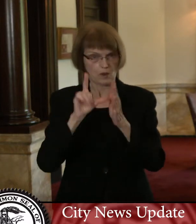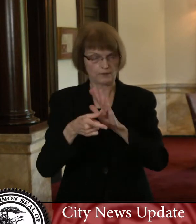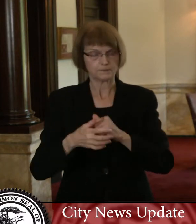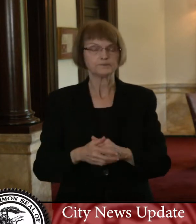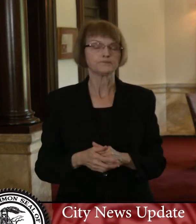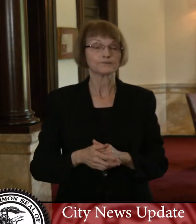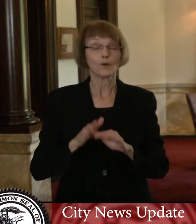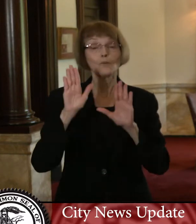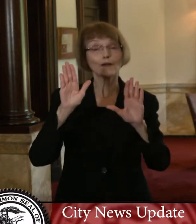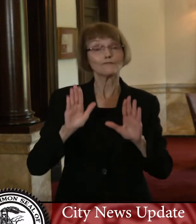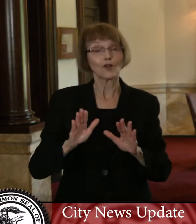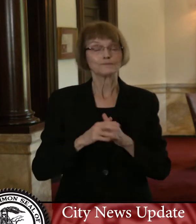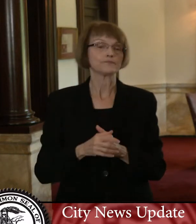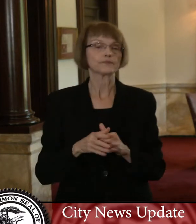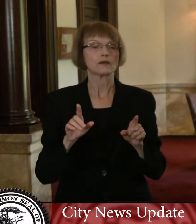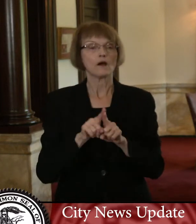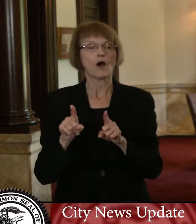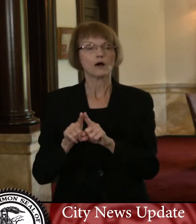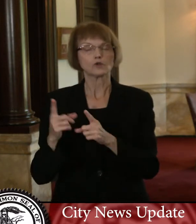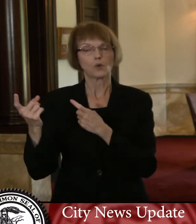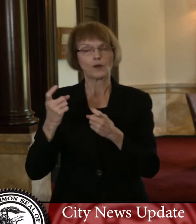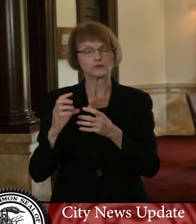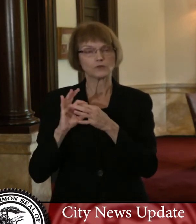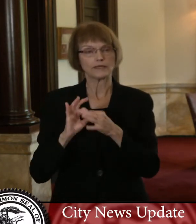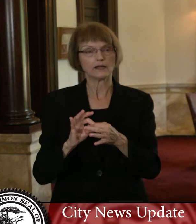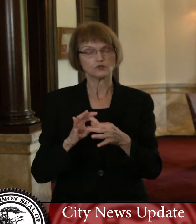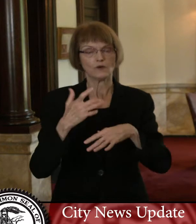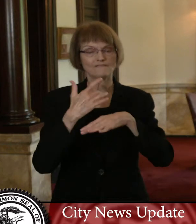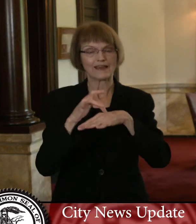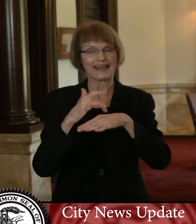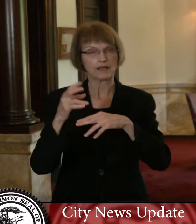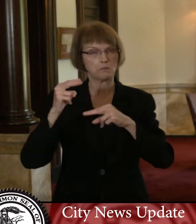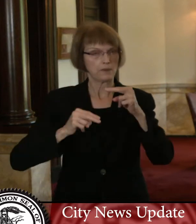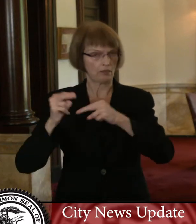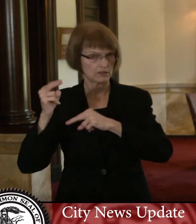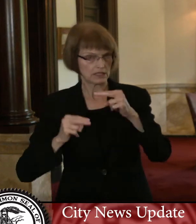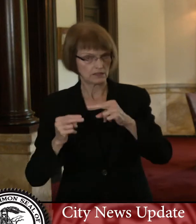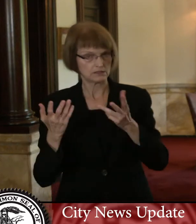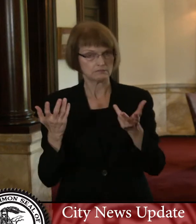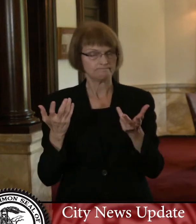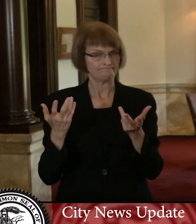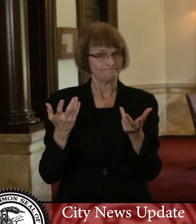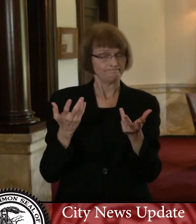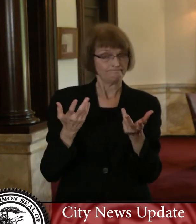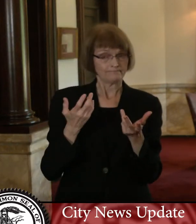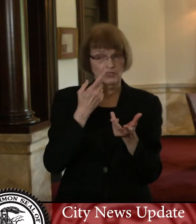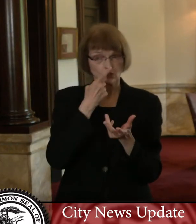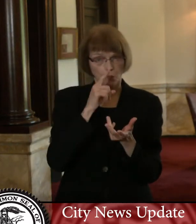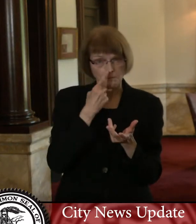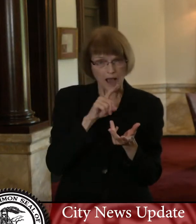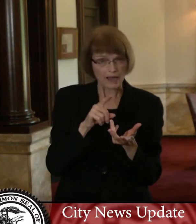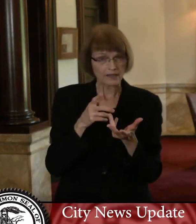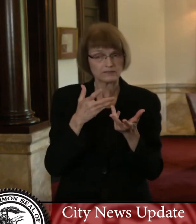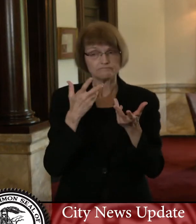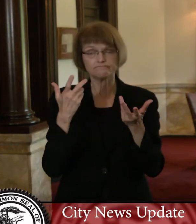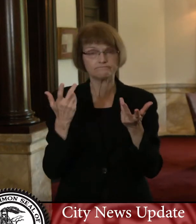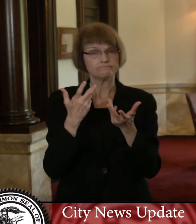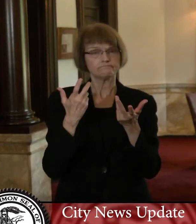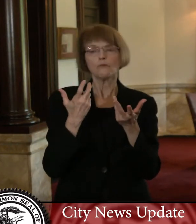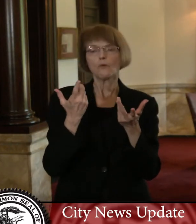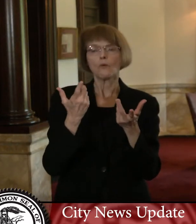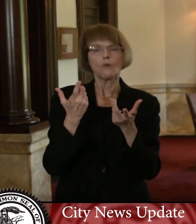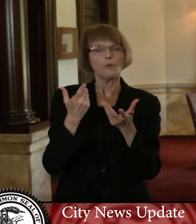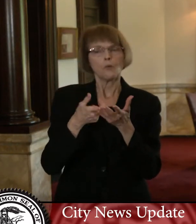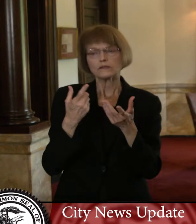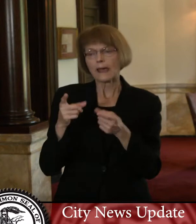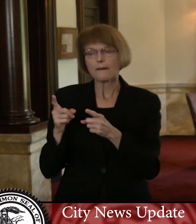Wonderful. We also have some questions about vacant buildings. Can you speak on what efforts are currently